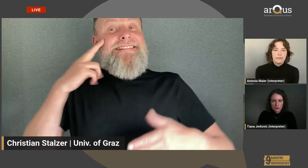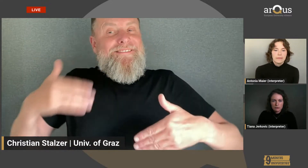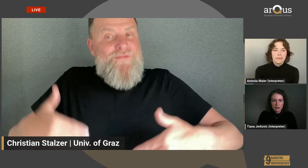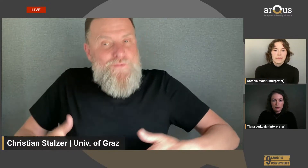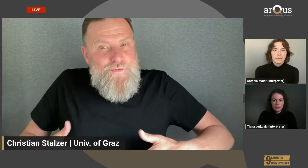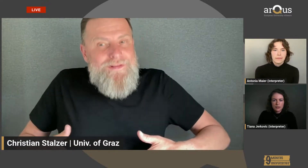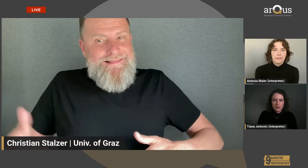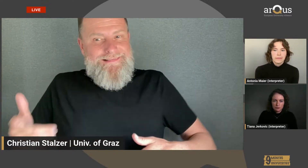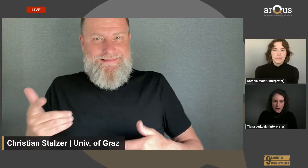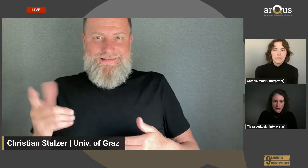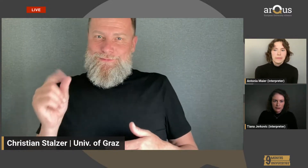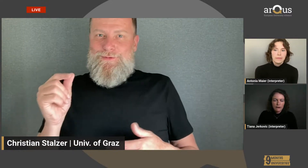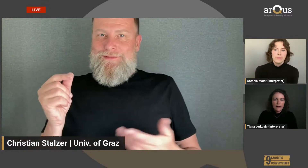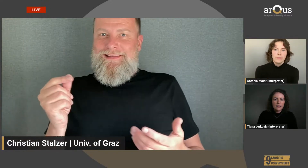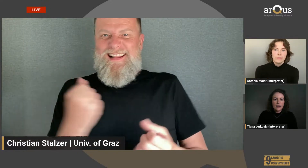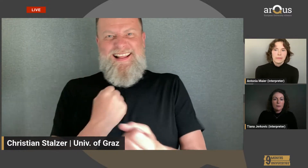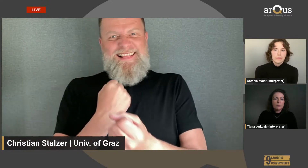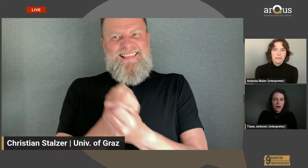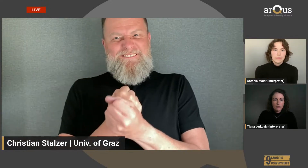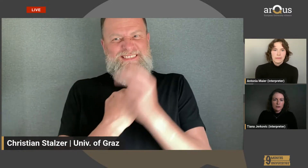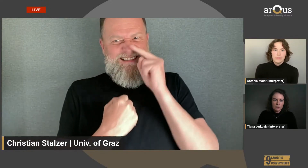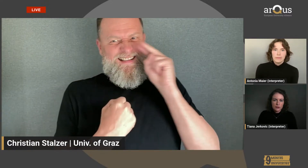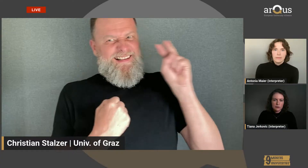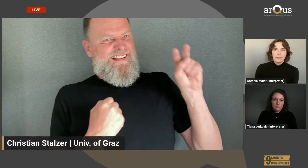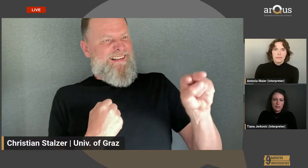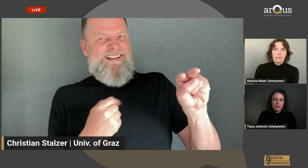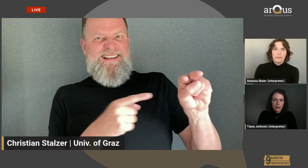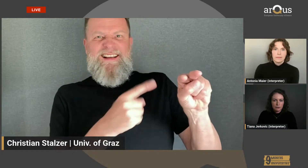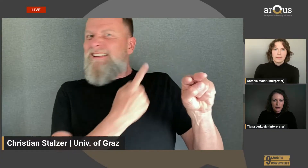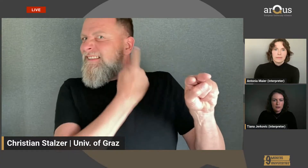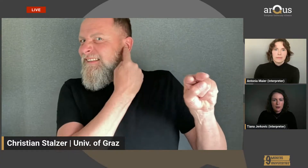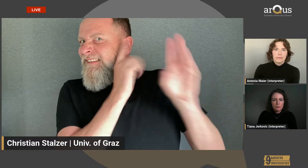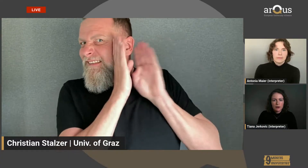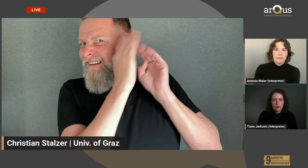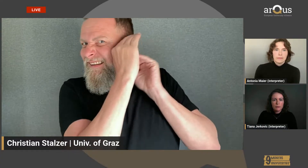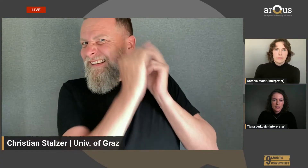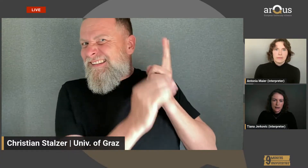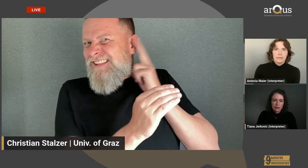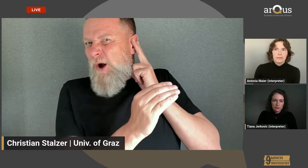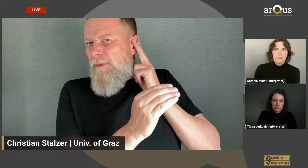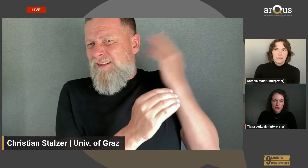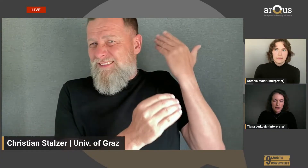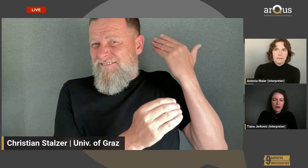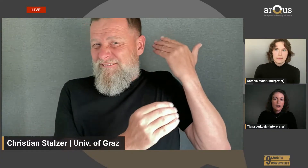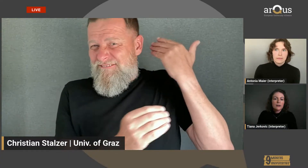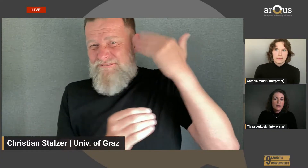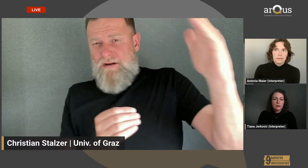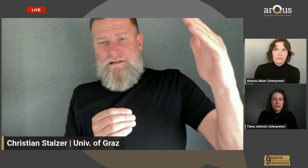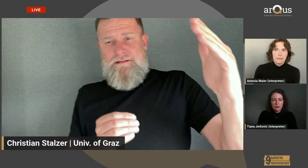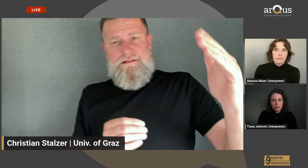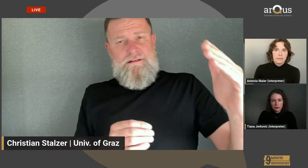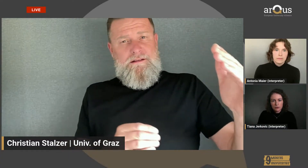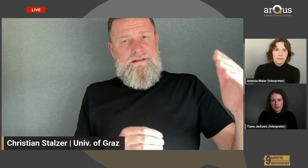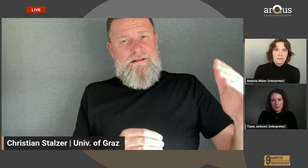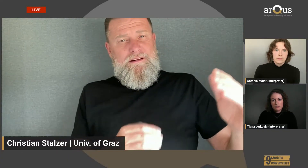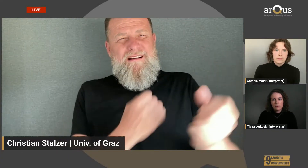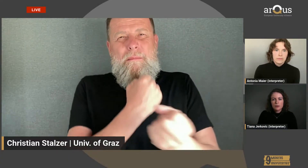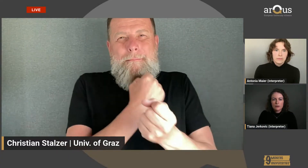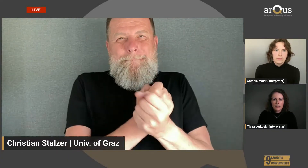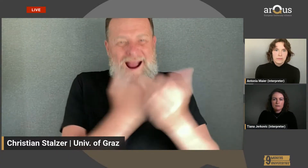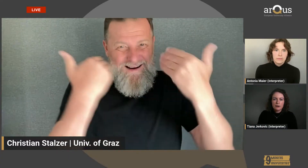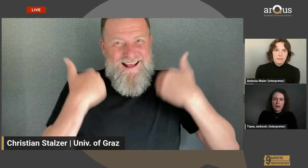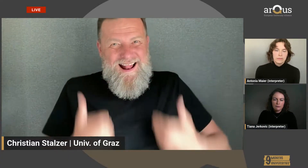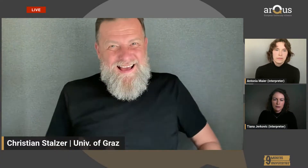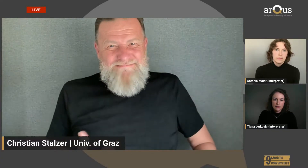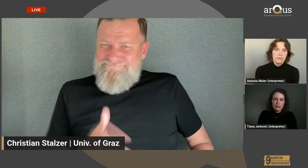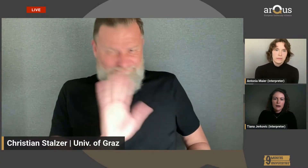terms of deafhood and deaf gain that I am proud also to be deaf, and I'm proud of my sign language. So deafhood, for example,